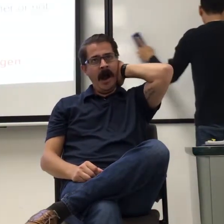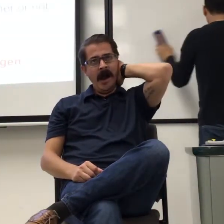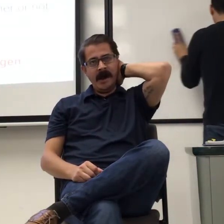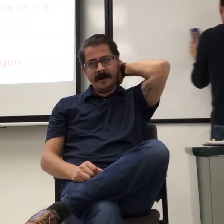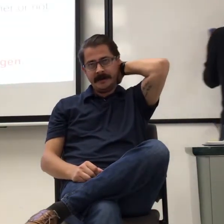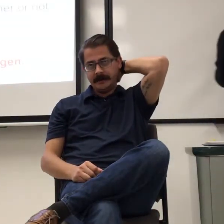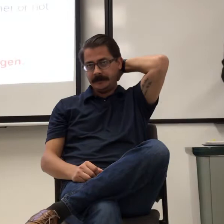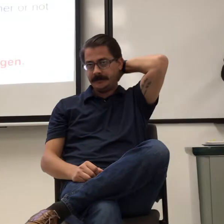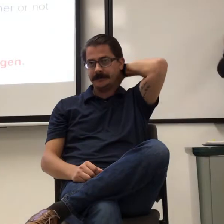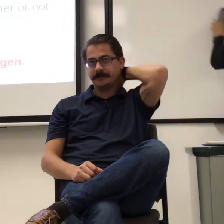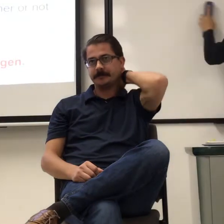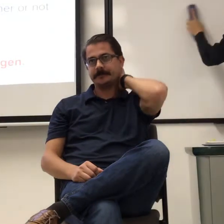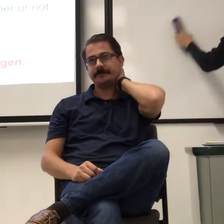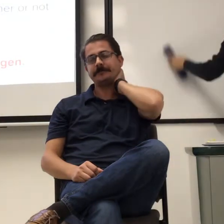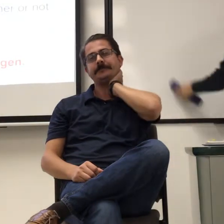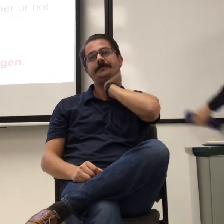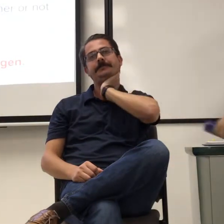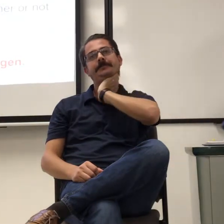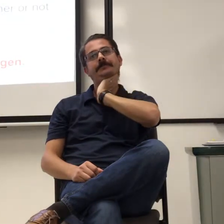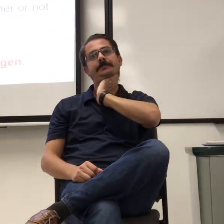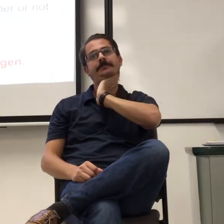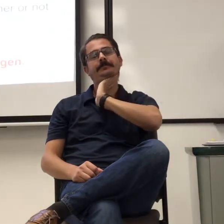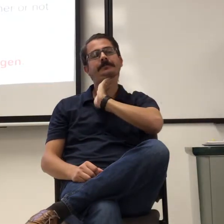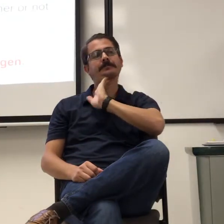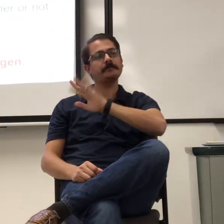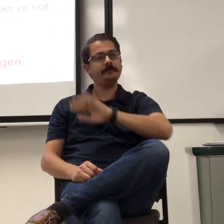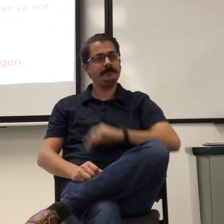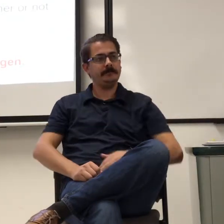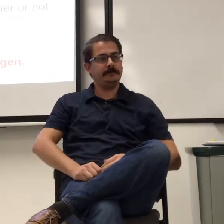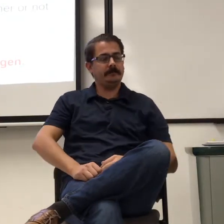when you plot one against the other,